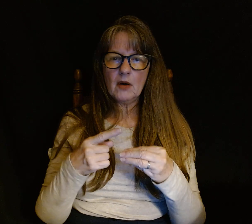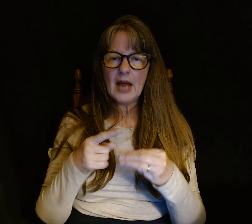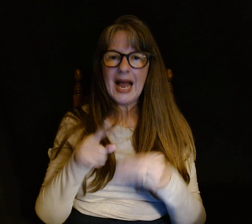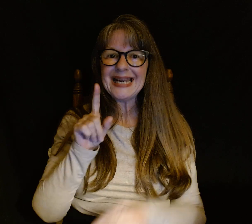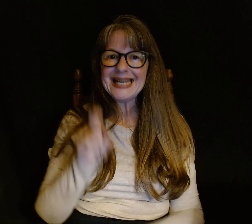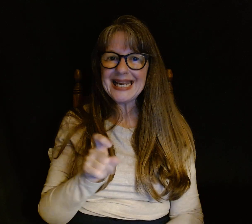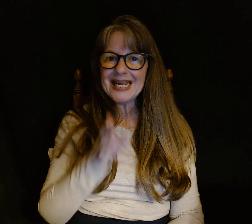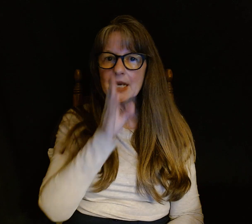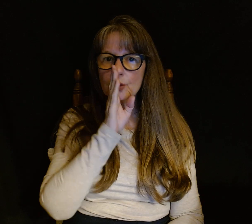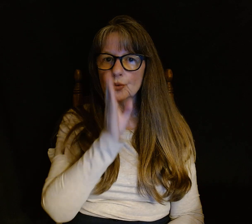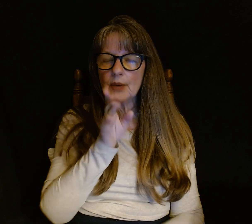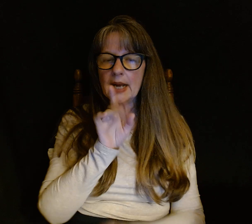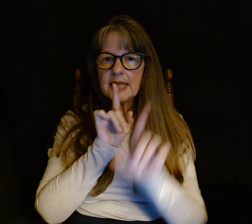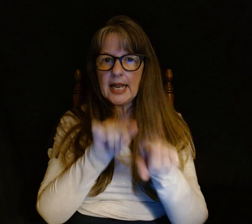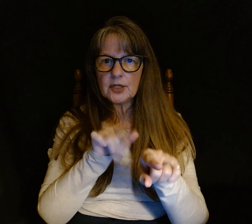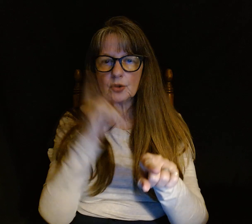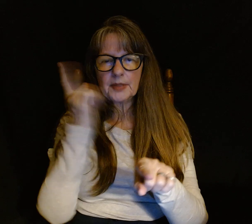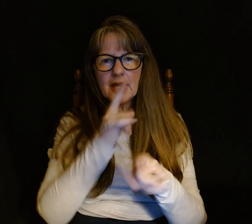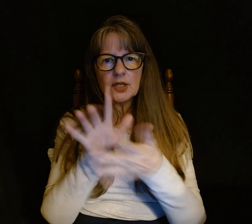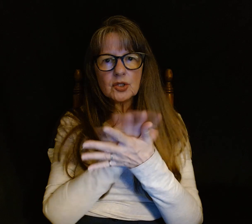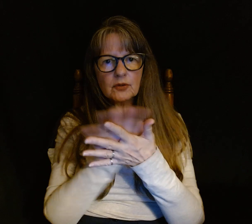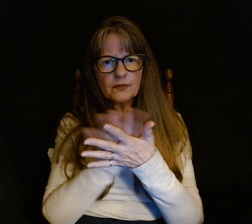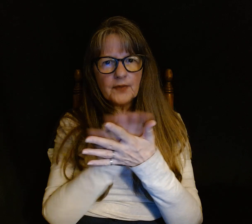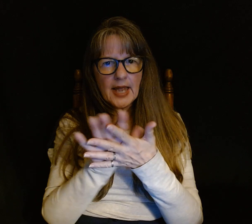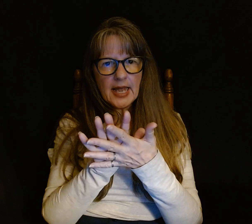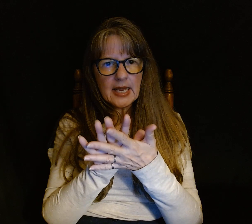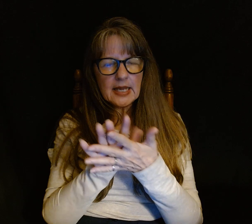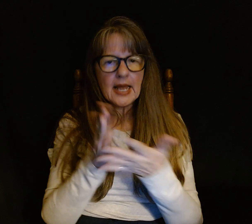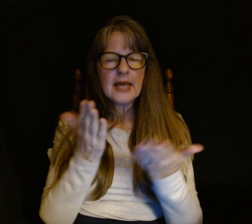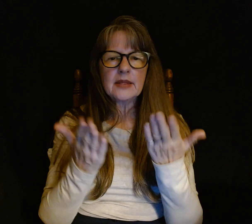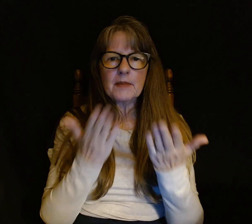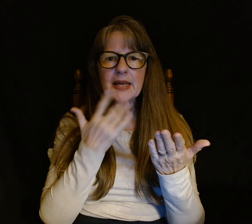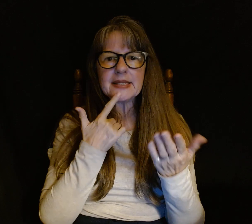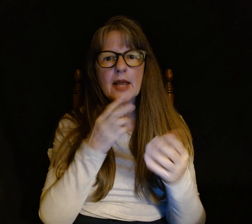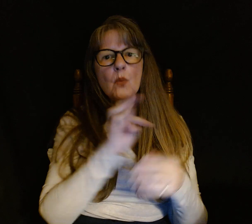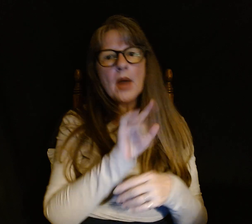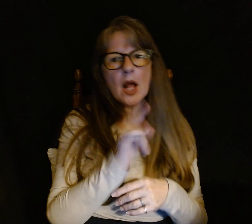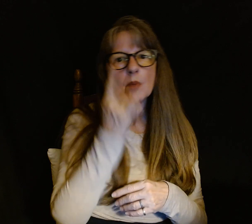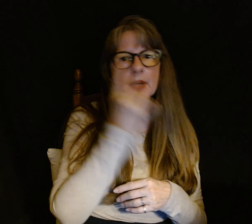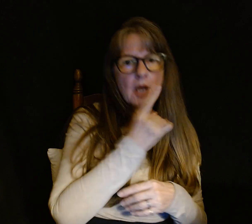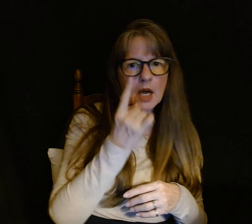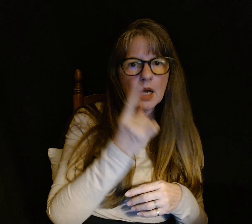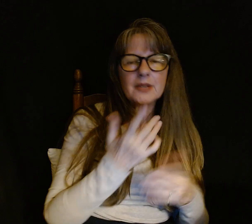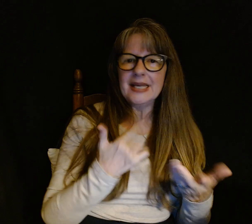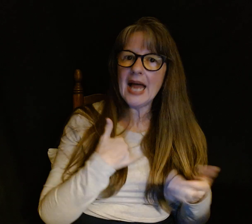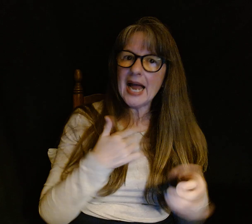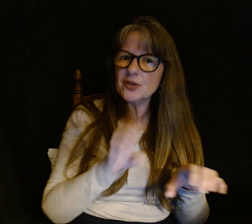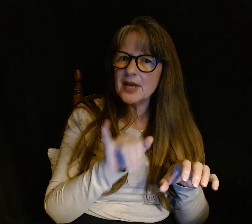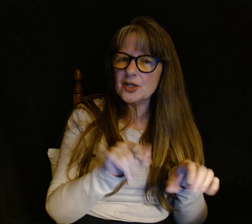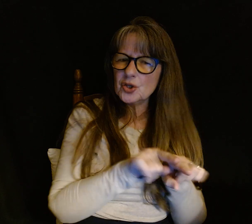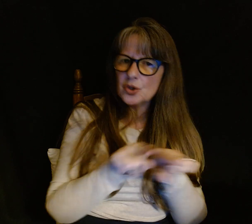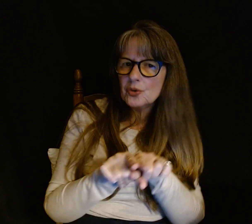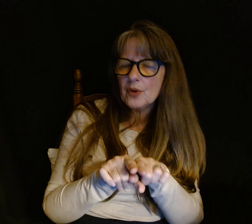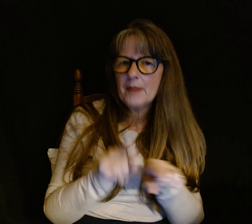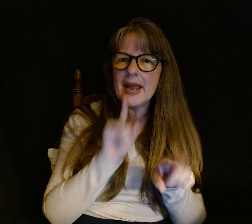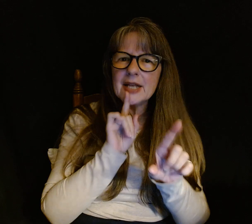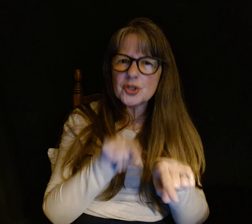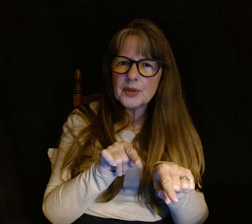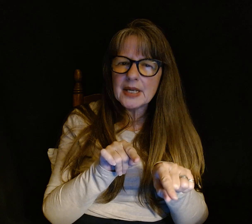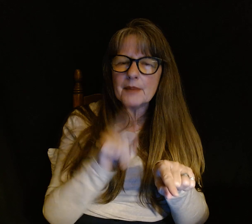I need a direct answer. Because they're vague, they may say, well, because, and I do that too. I'm answering it, but